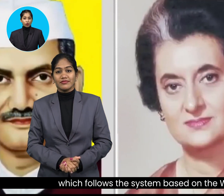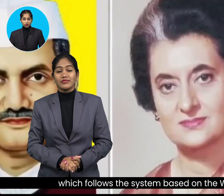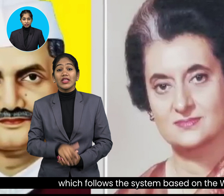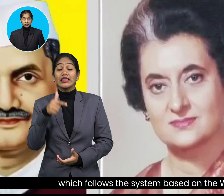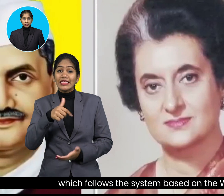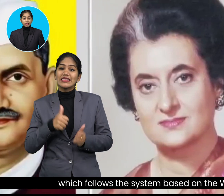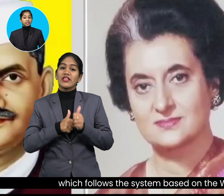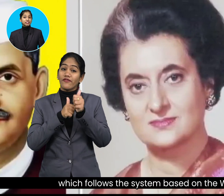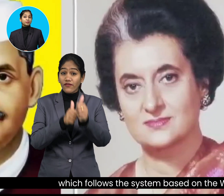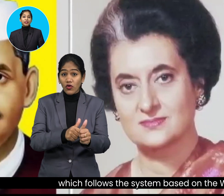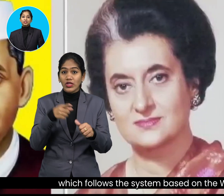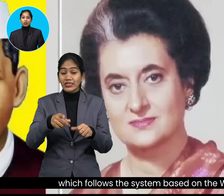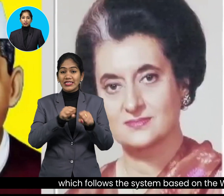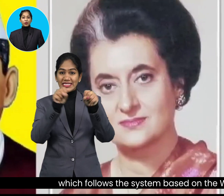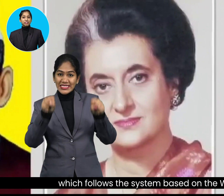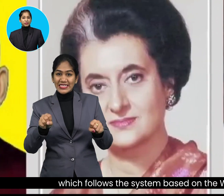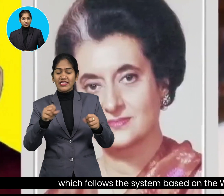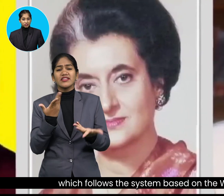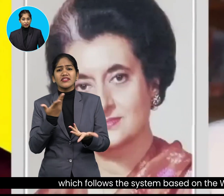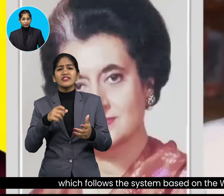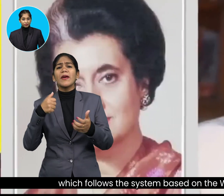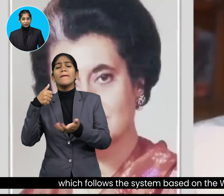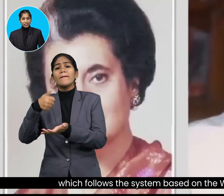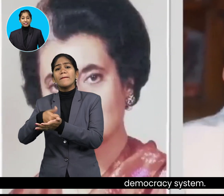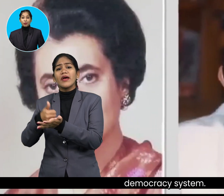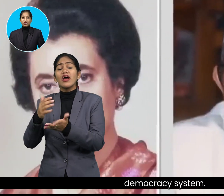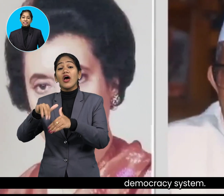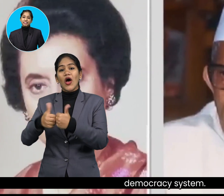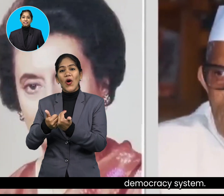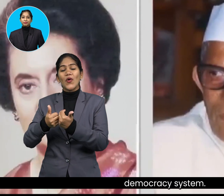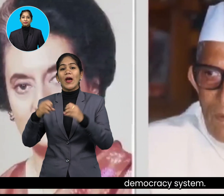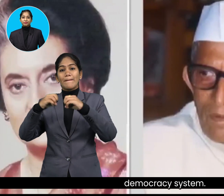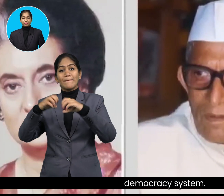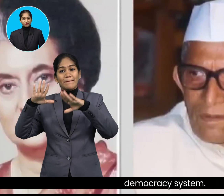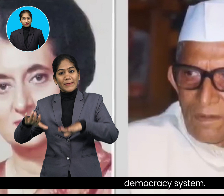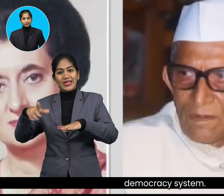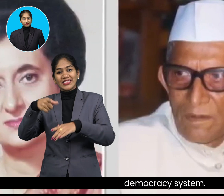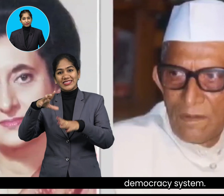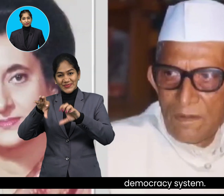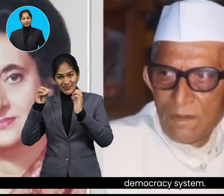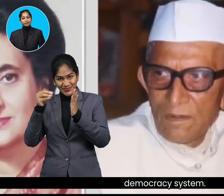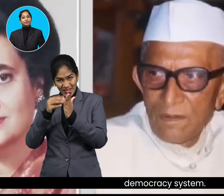which follows the system based on the Westminster democracy system.